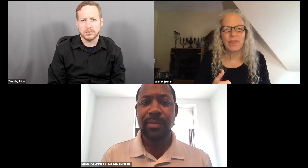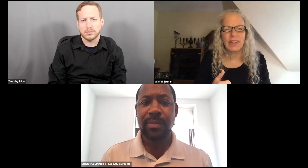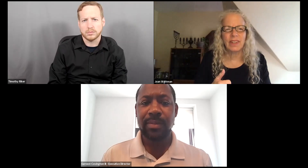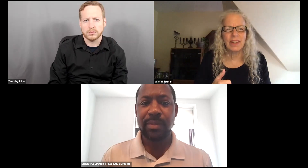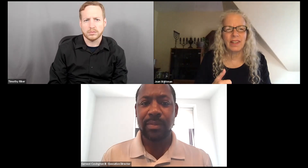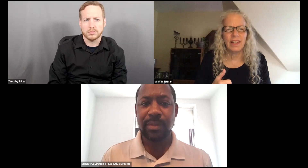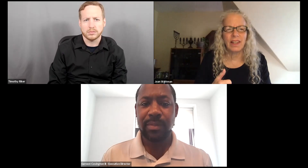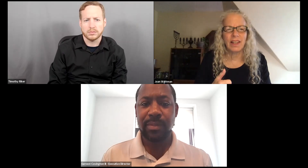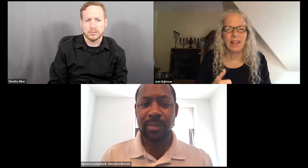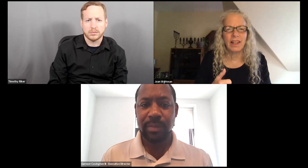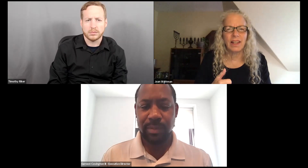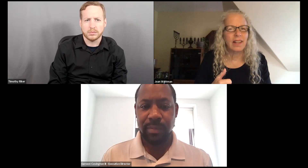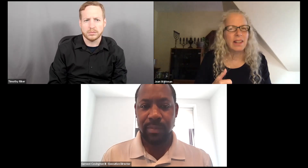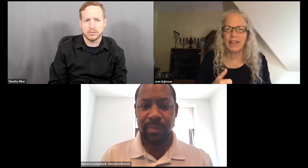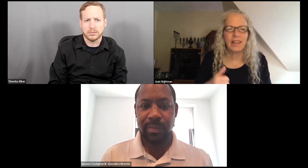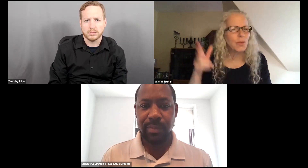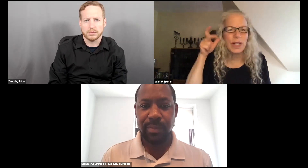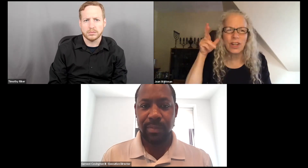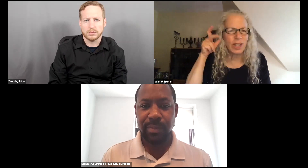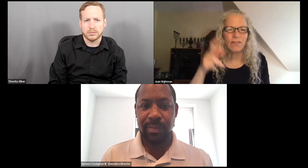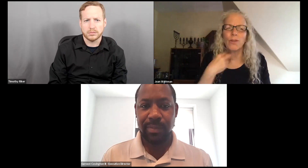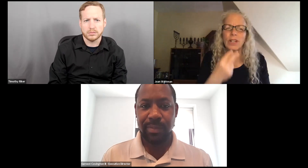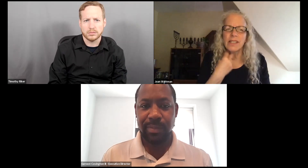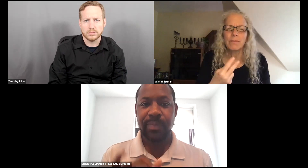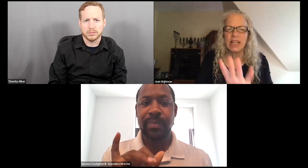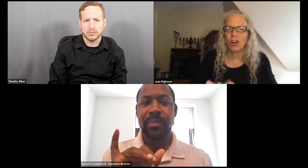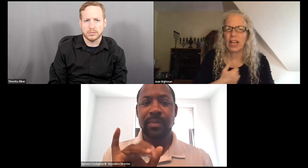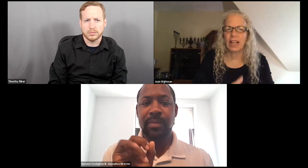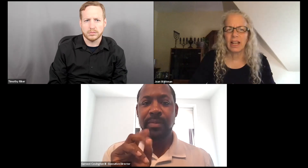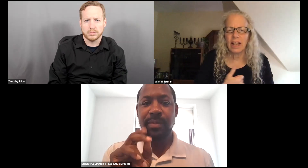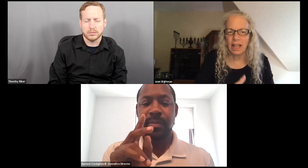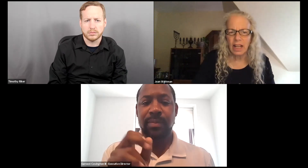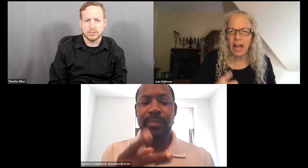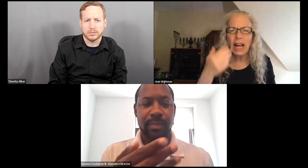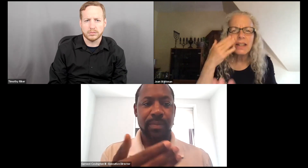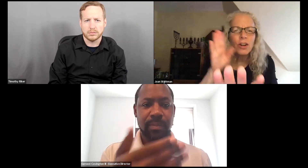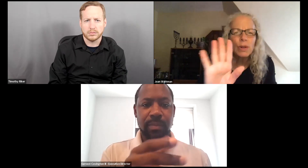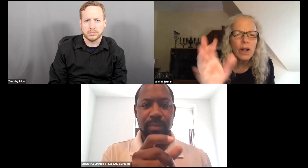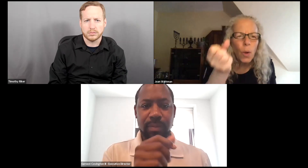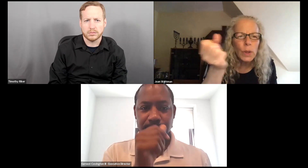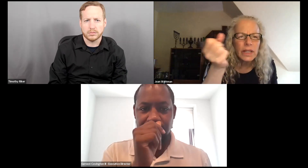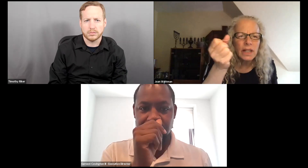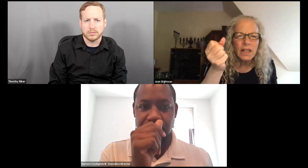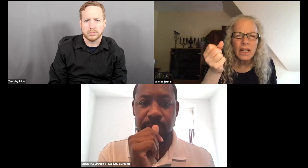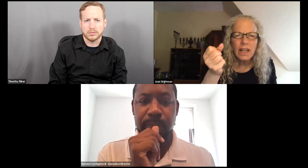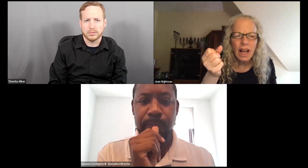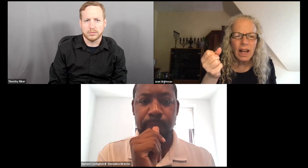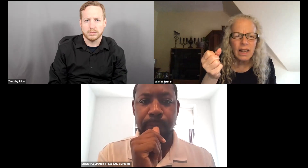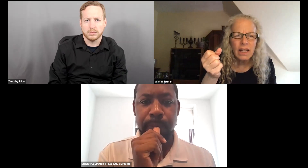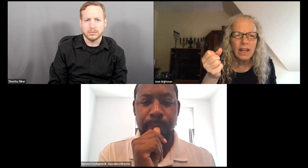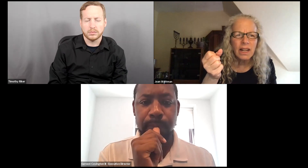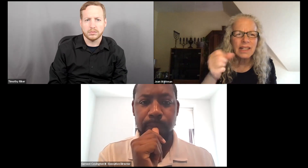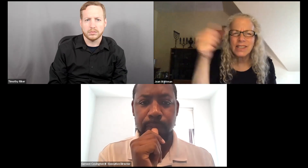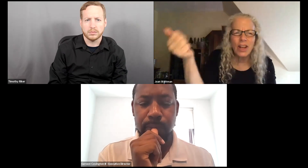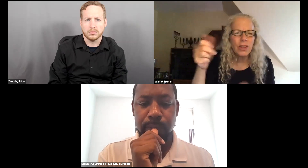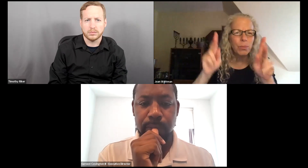So the shawl. hold and on, then just a moment. eating And the false milk. It reminds me of a story in another